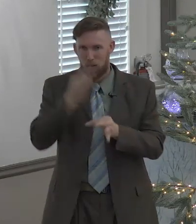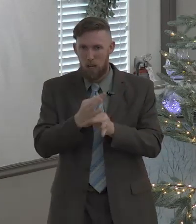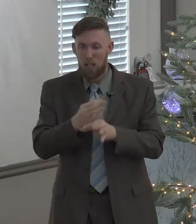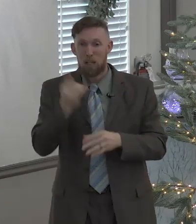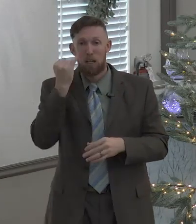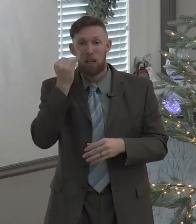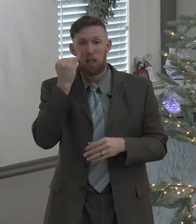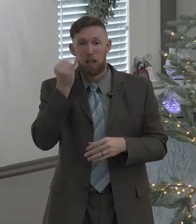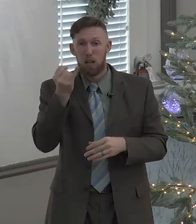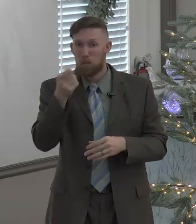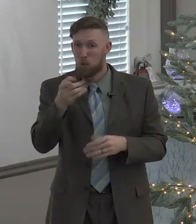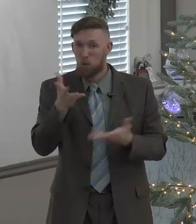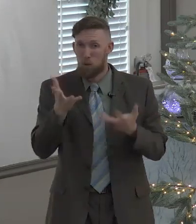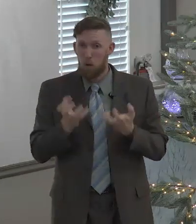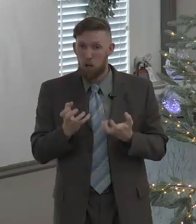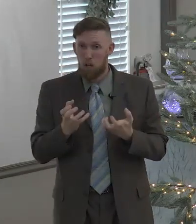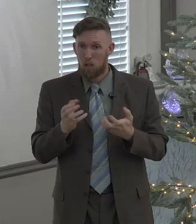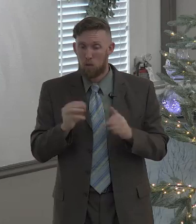our faith.